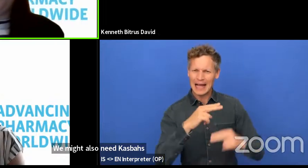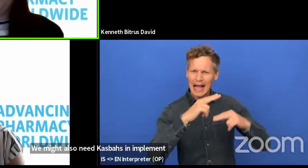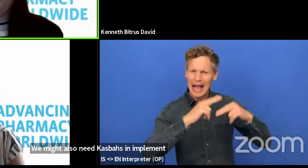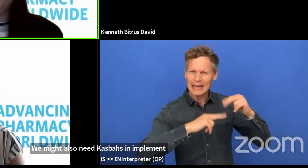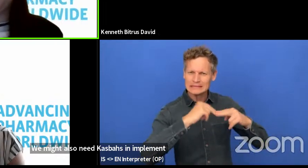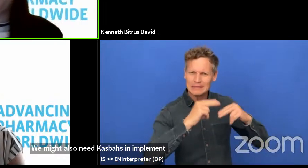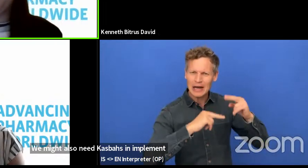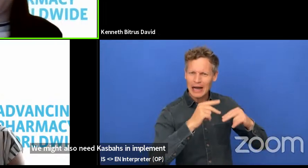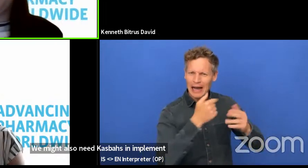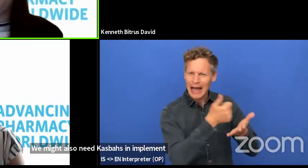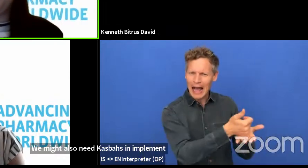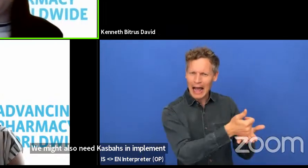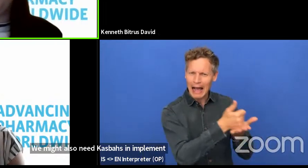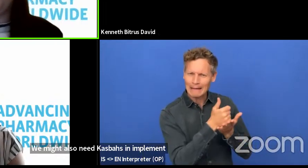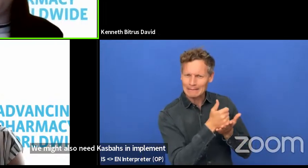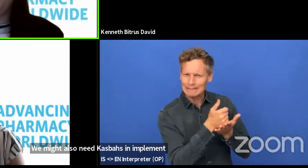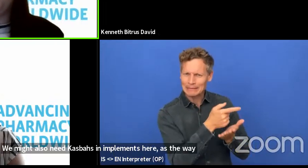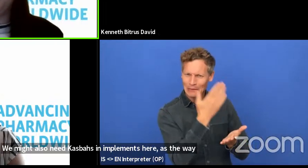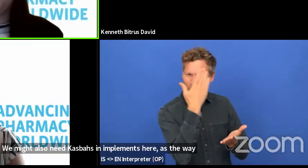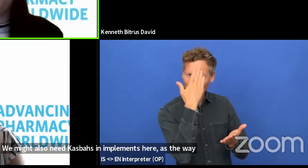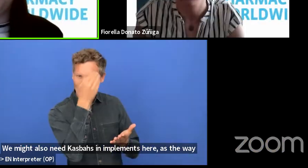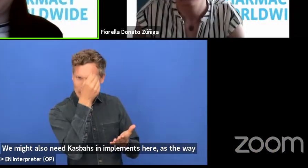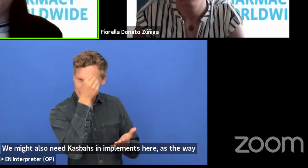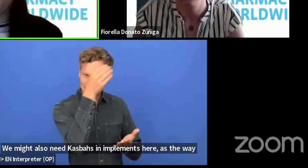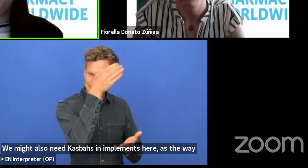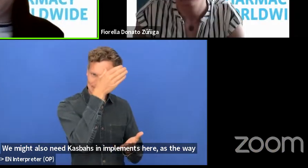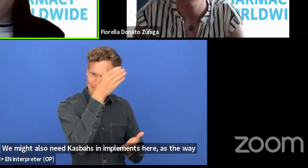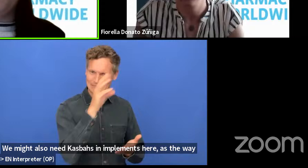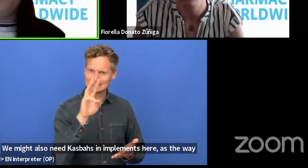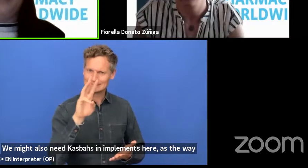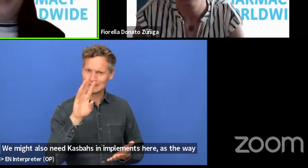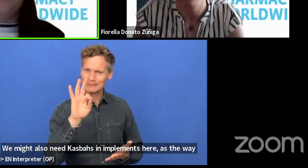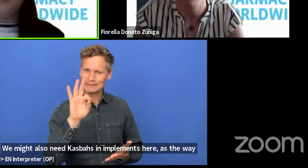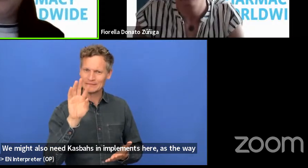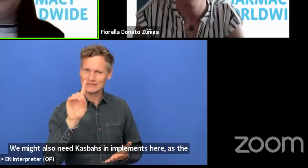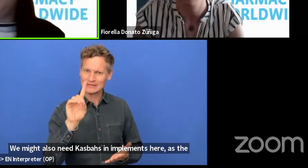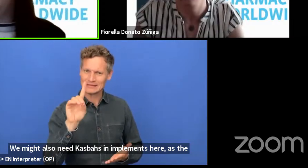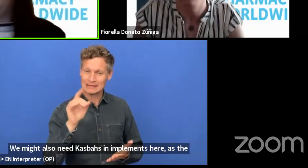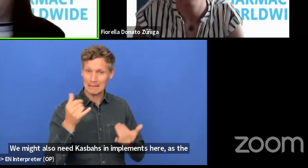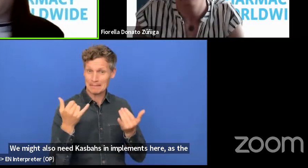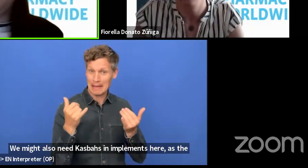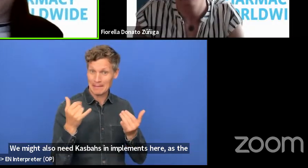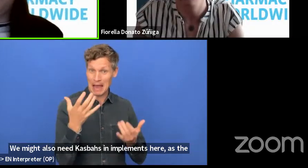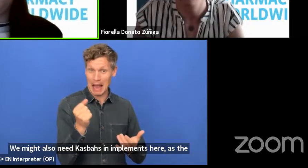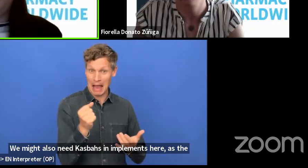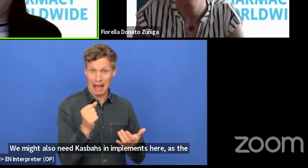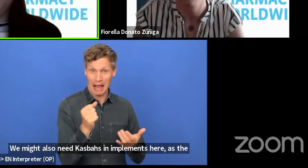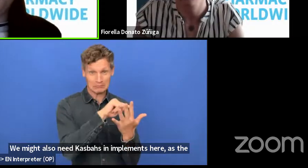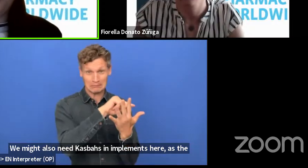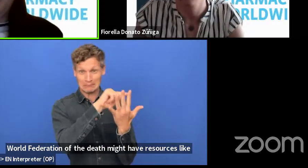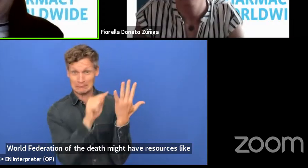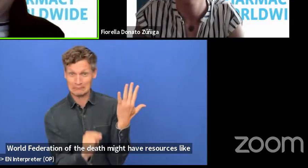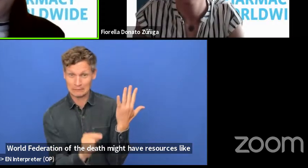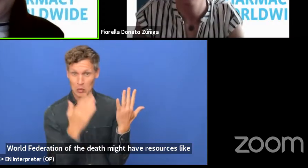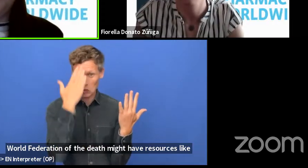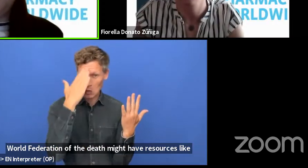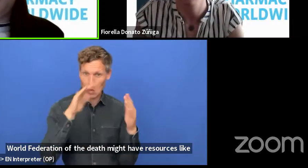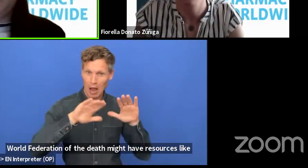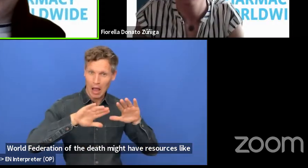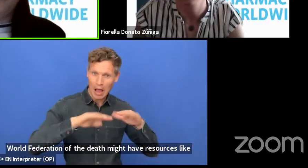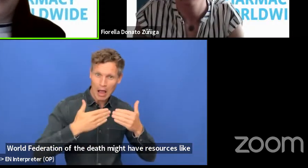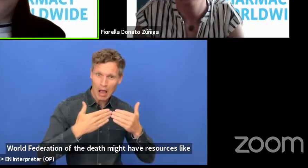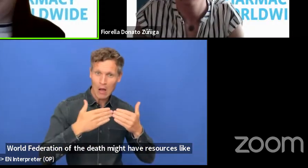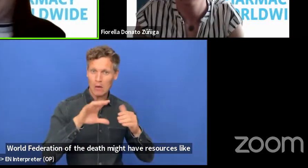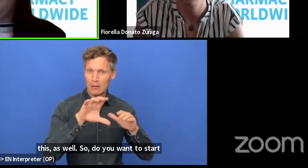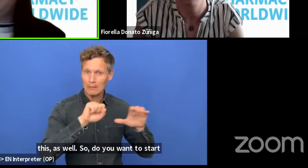influence here, as the World Federation of the Deaf might have resources like this as well. So do